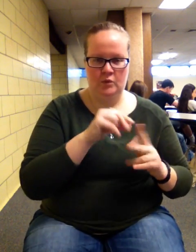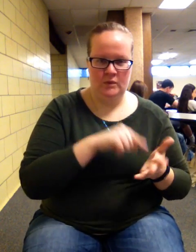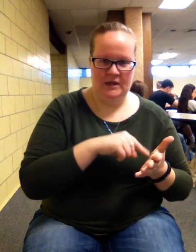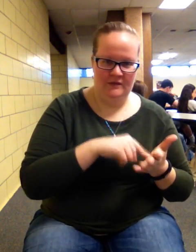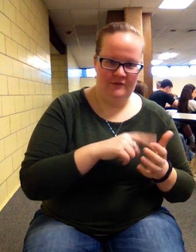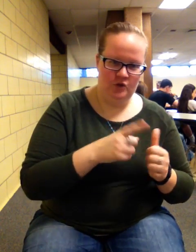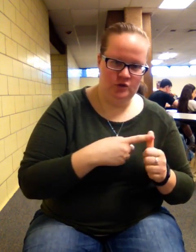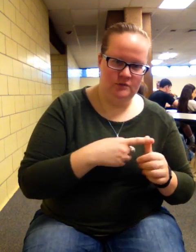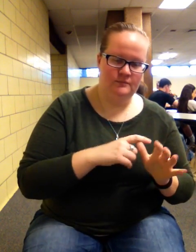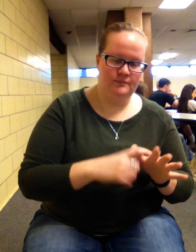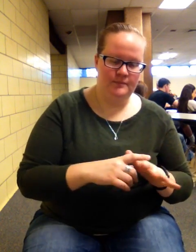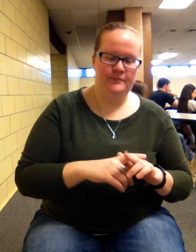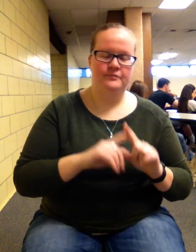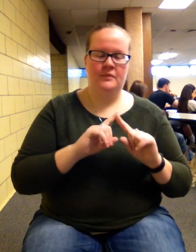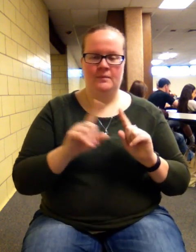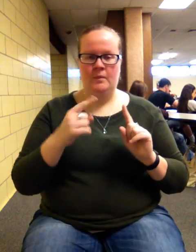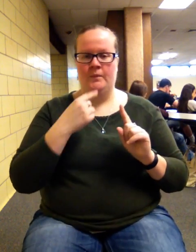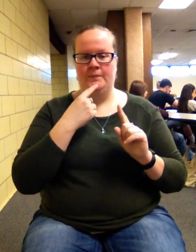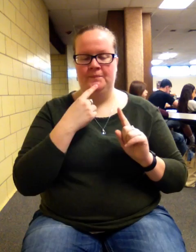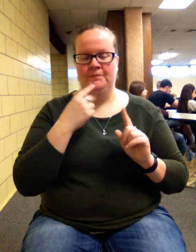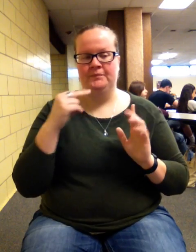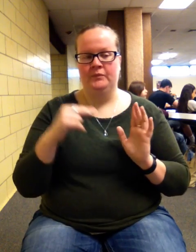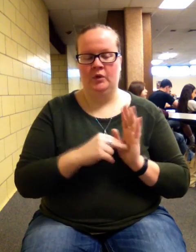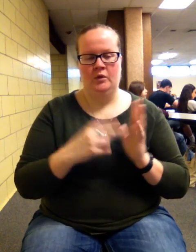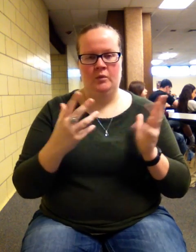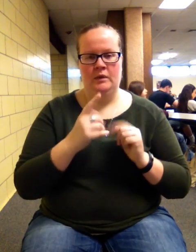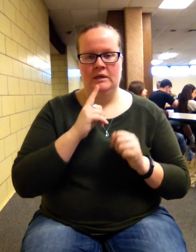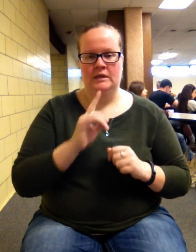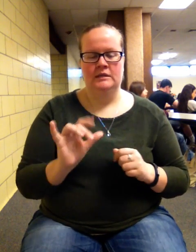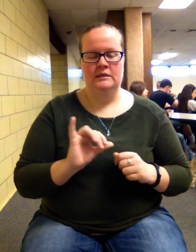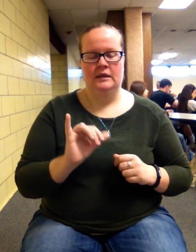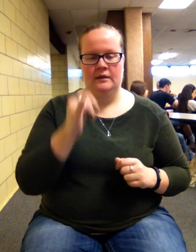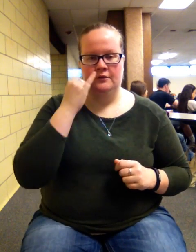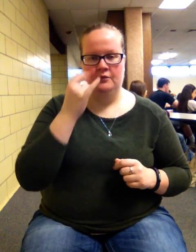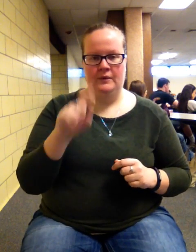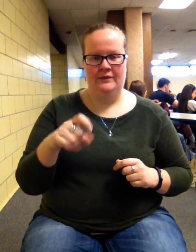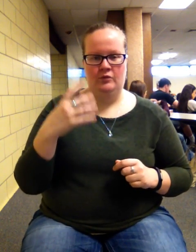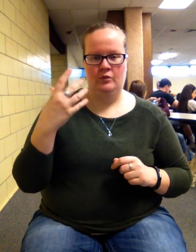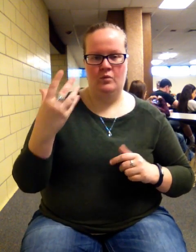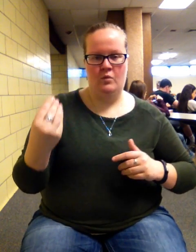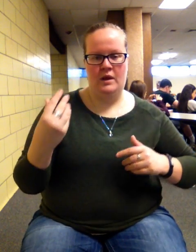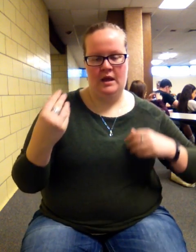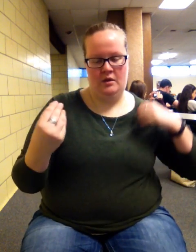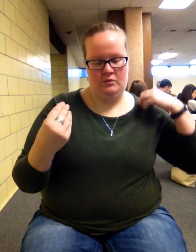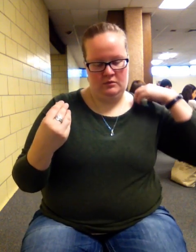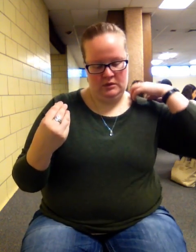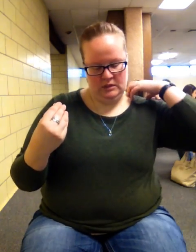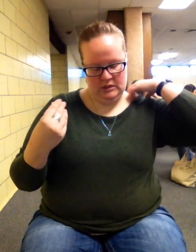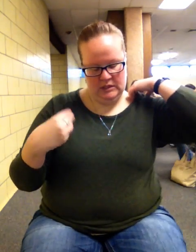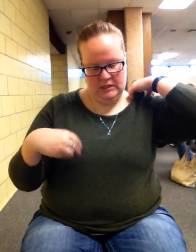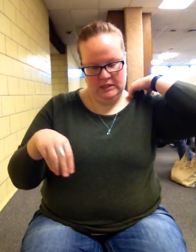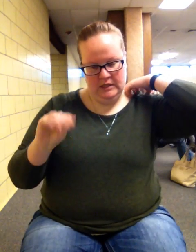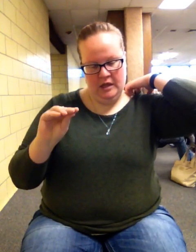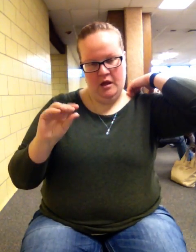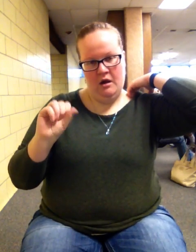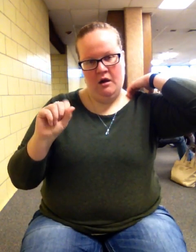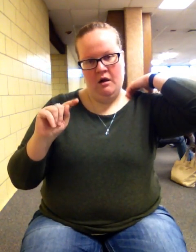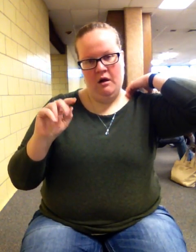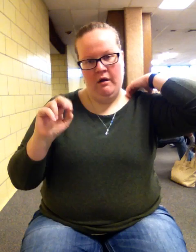Then what we're saying is now we're going to look at what it's like if we have to go out and sell stock or have external equity.